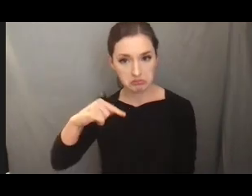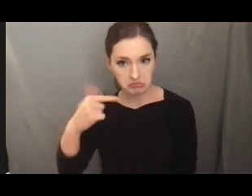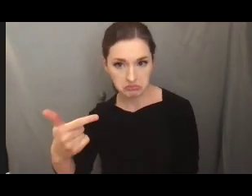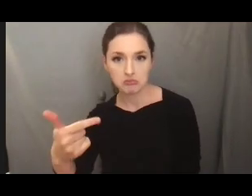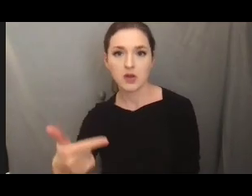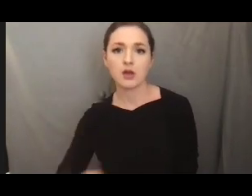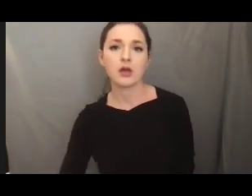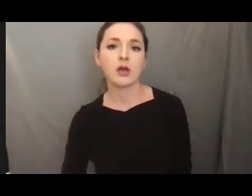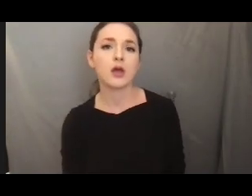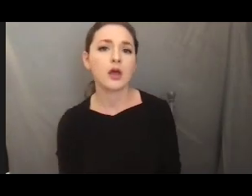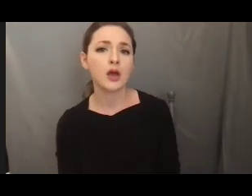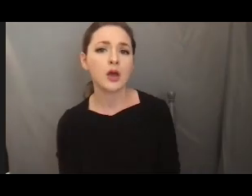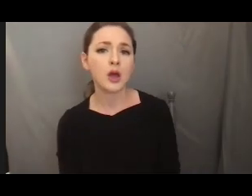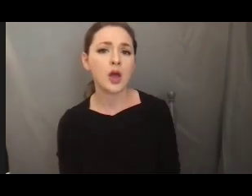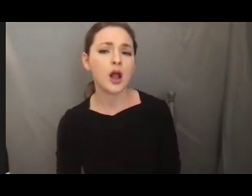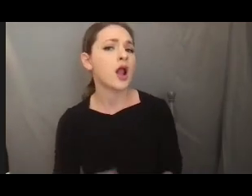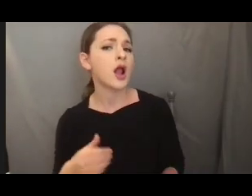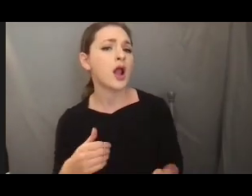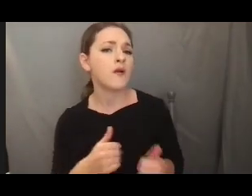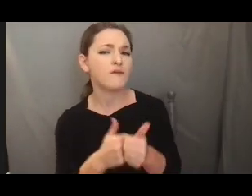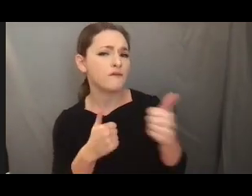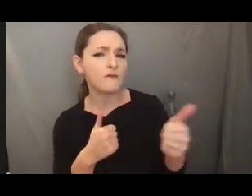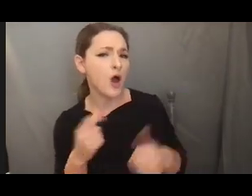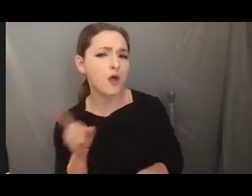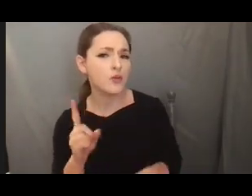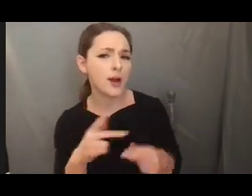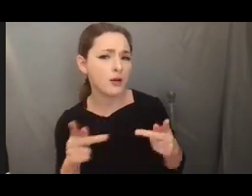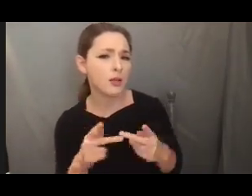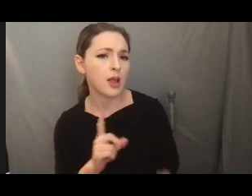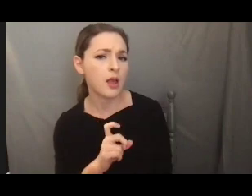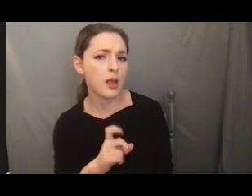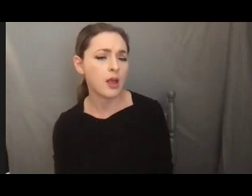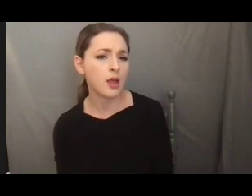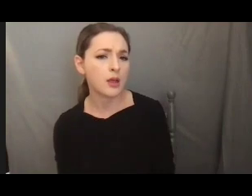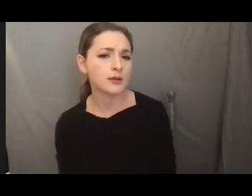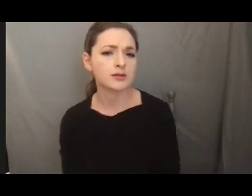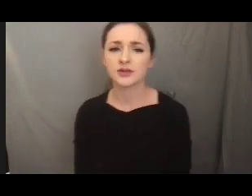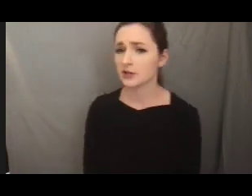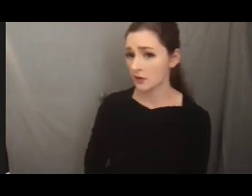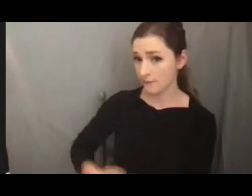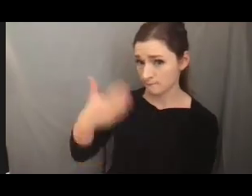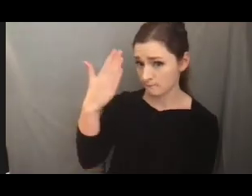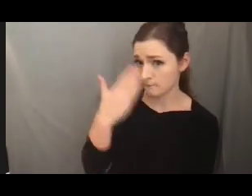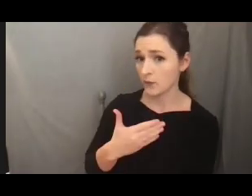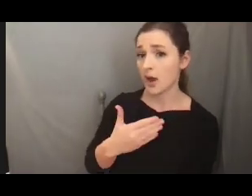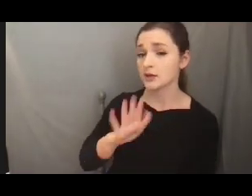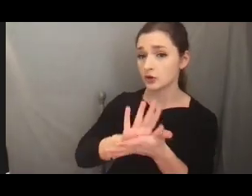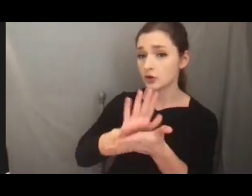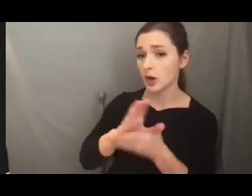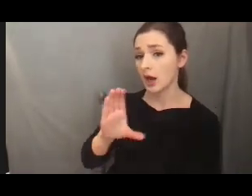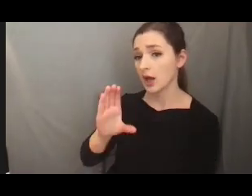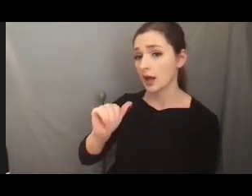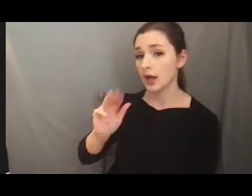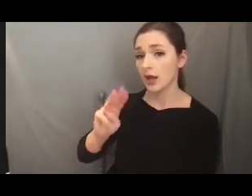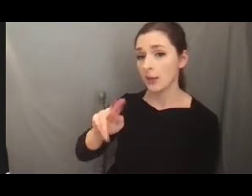How far is that place? It's right at the beginning of campus. If you know where the entrance to campus is, it's right off